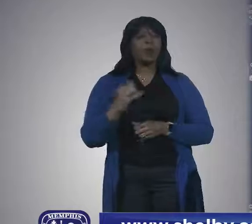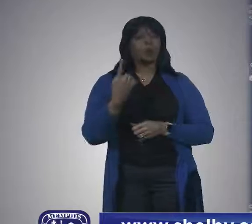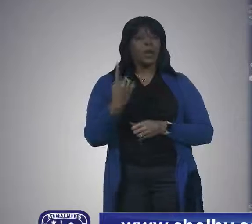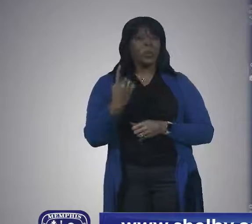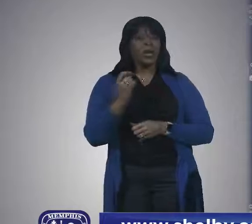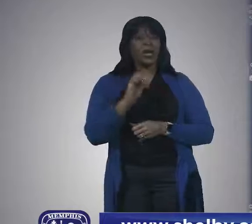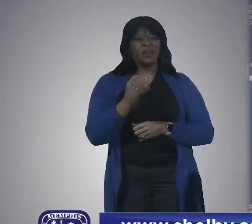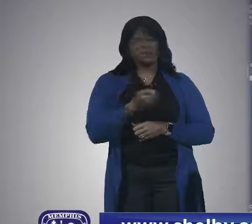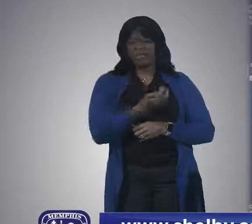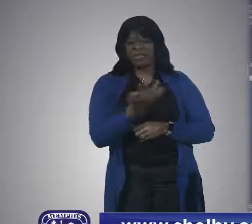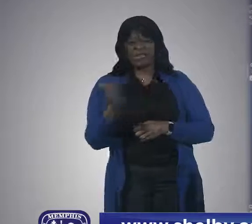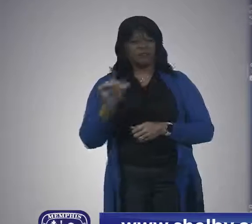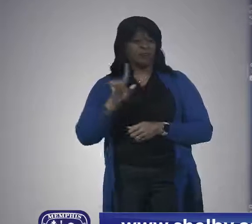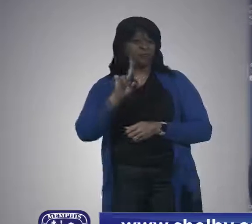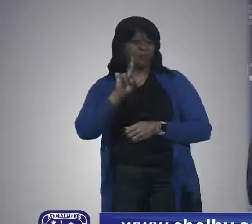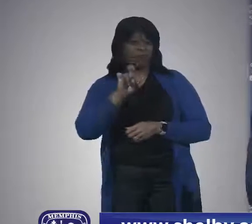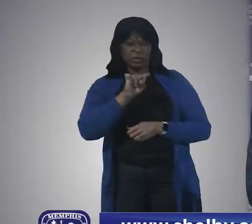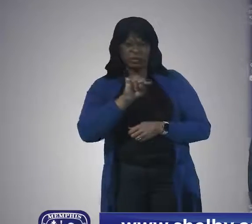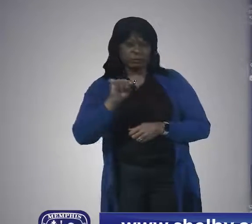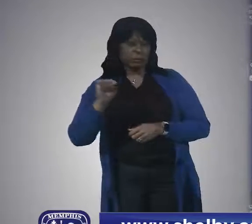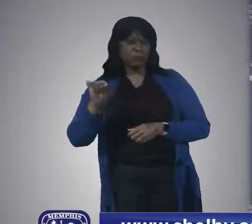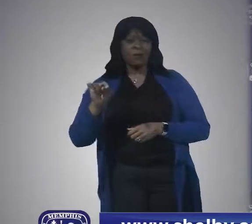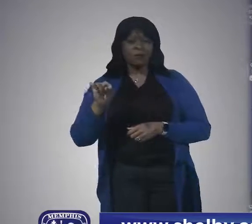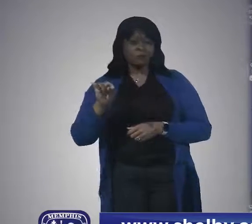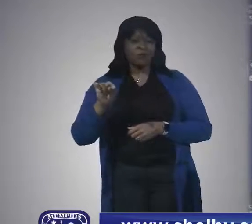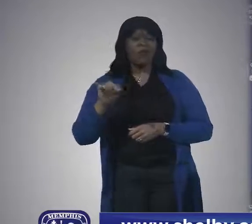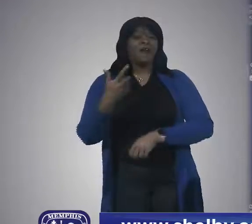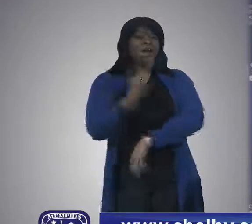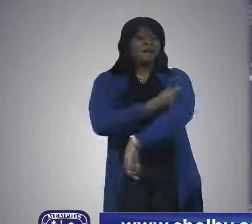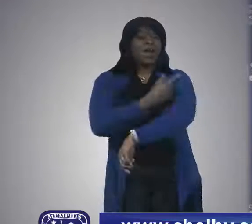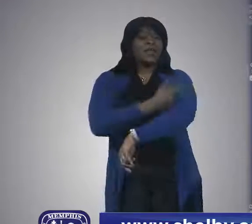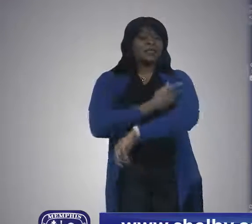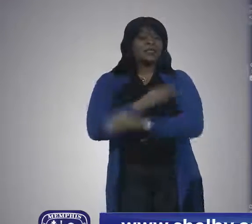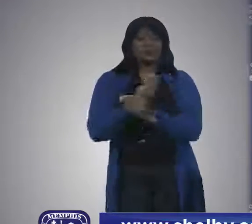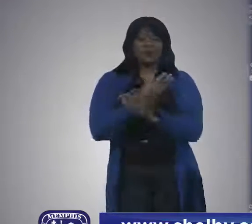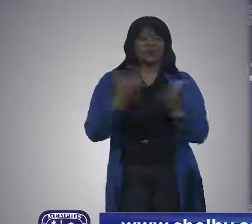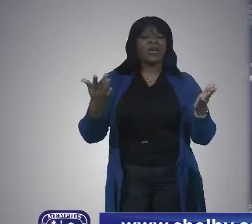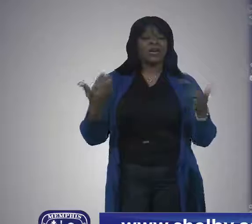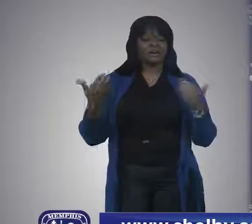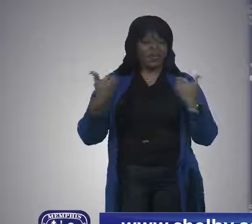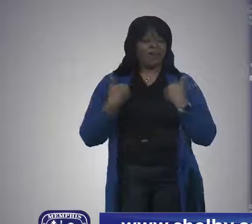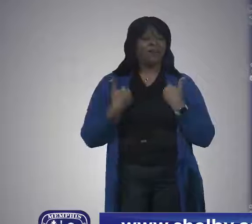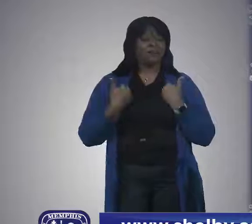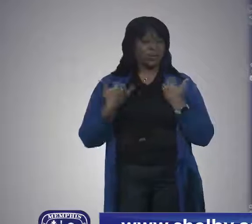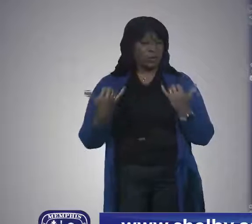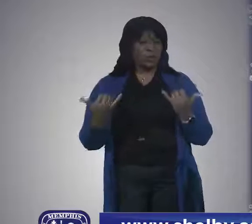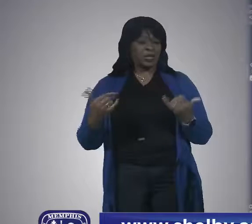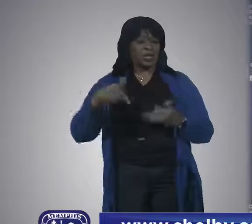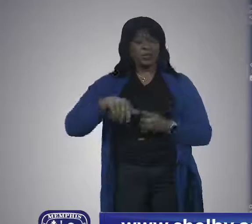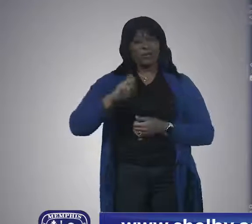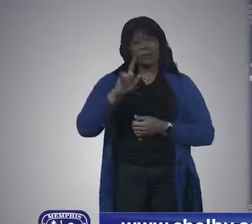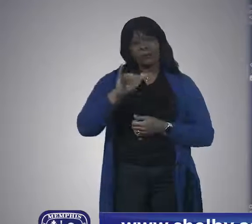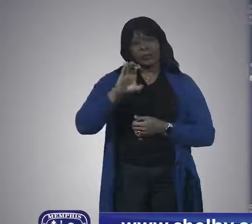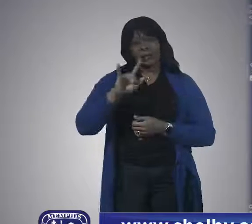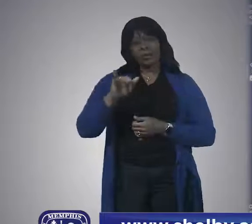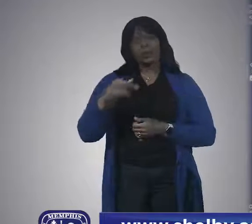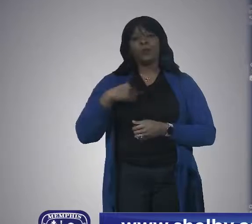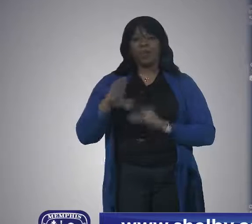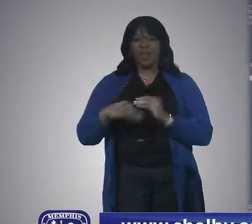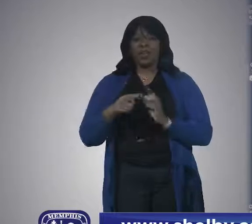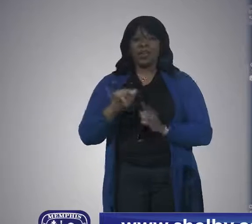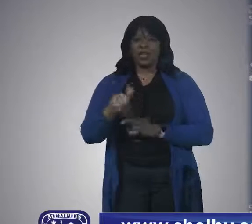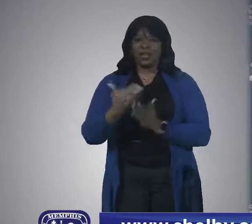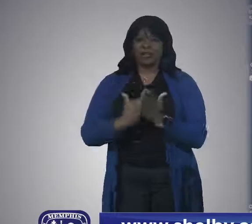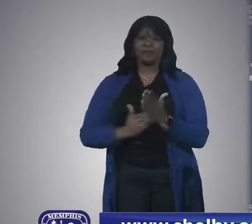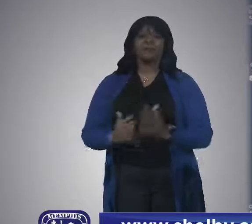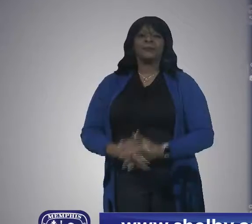of the 100 and so vaccine providers that we have in Shelby County. We're one of them.